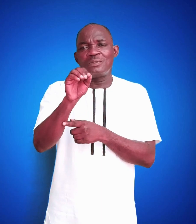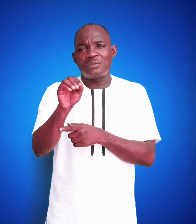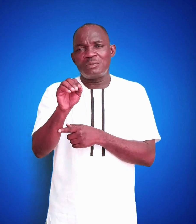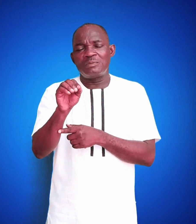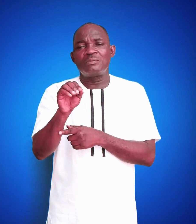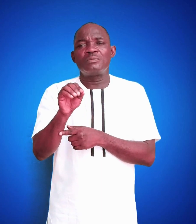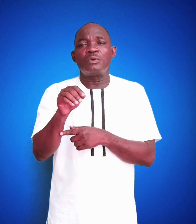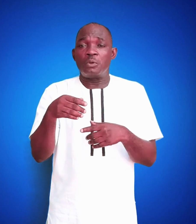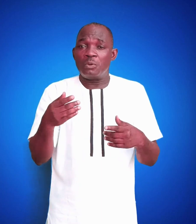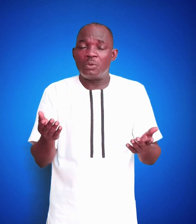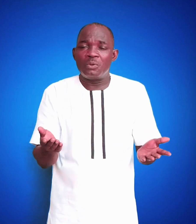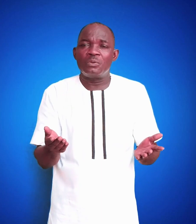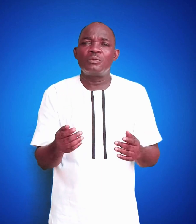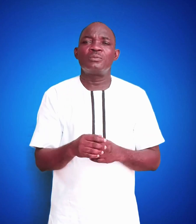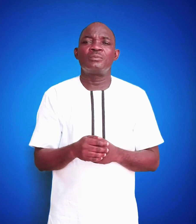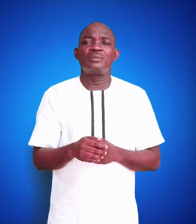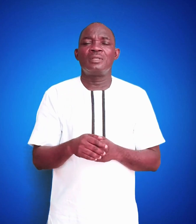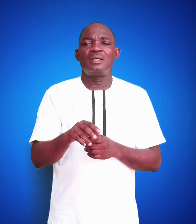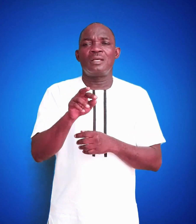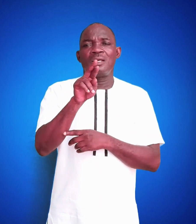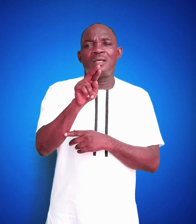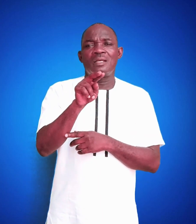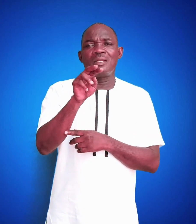CDO or